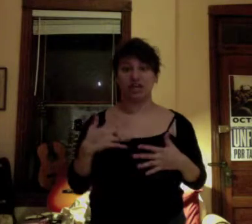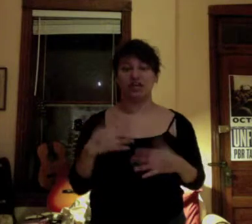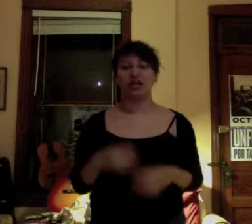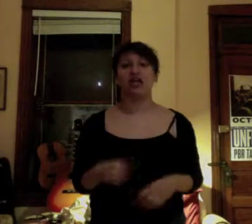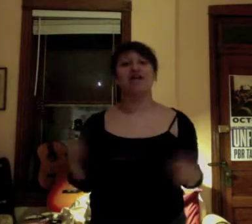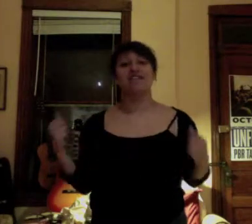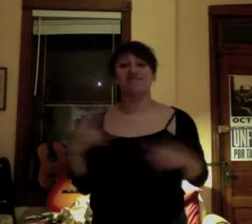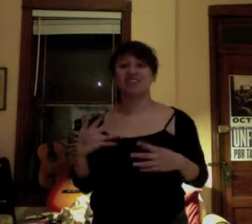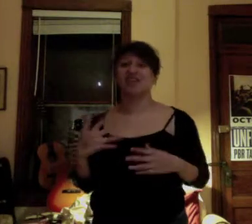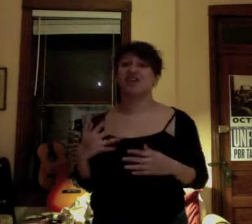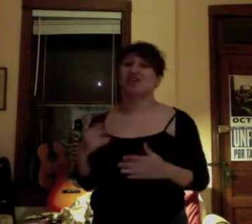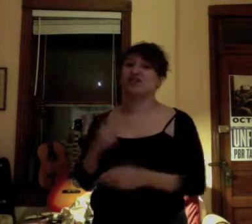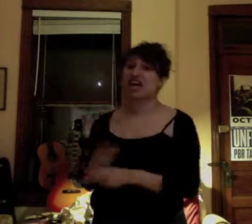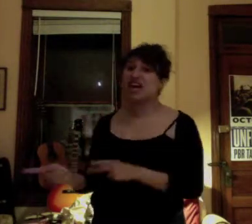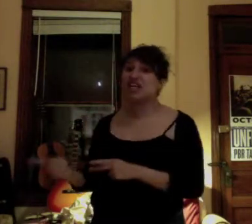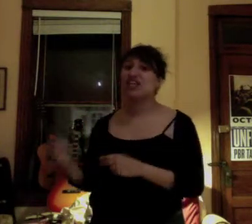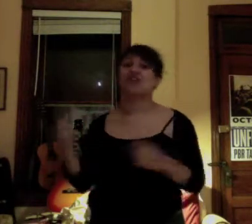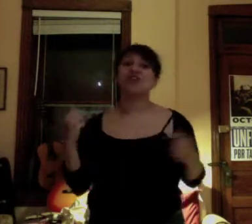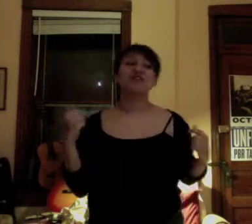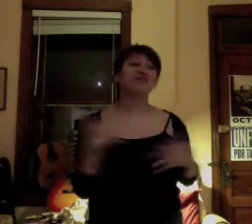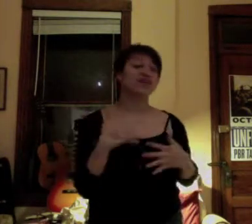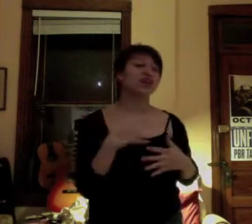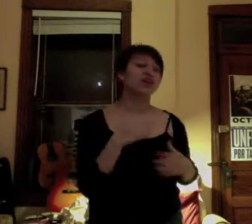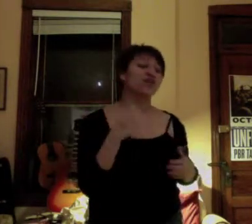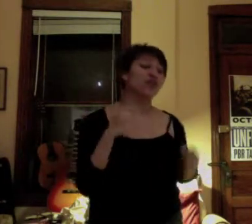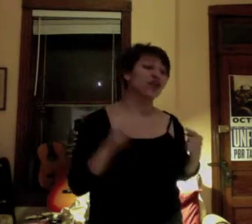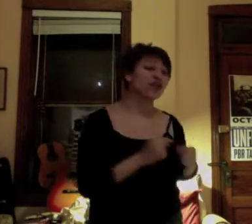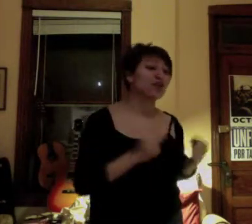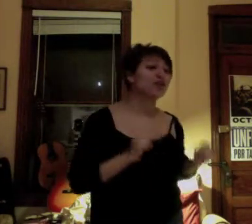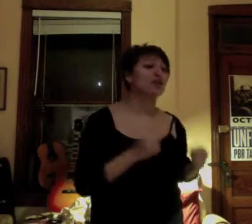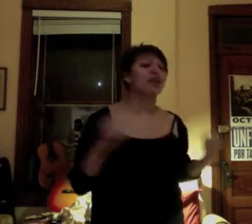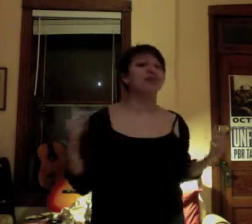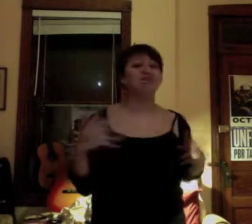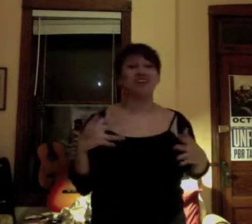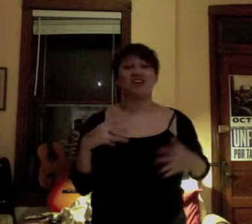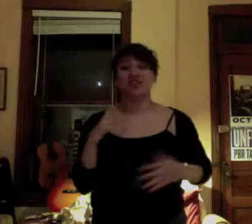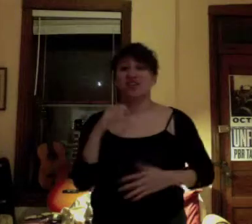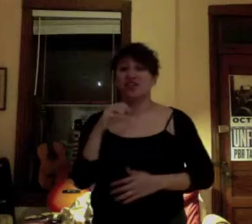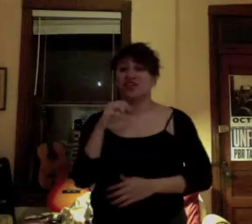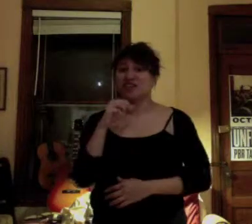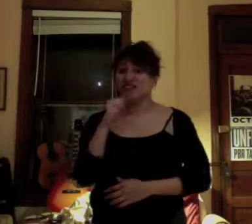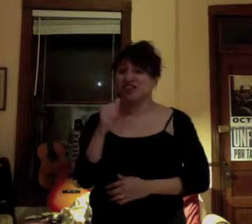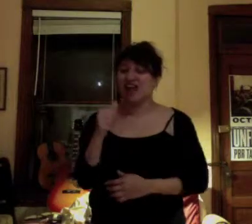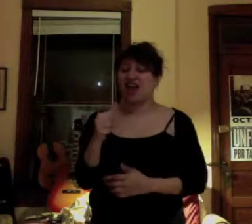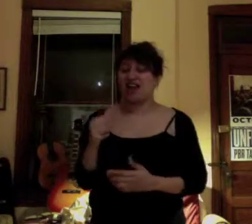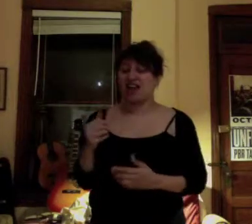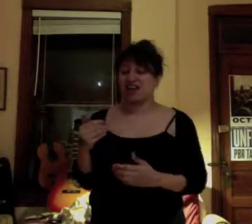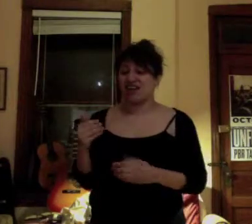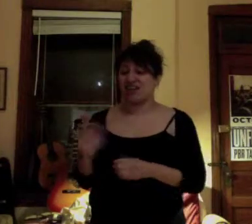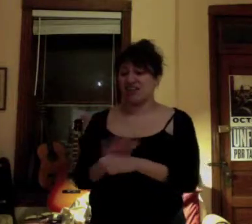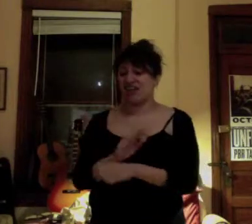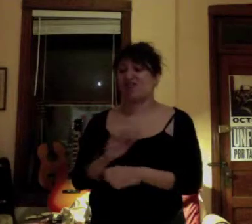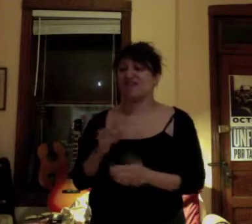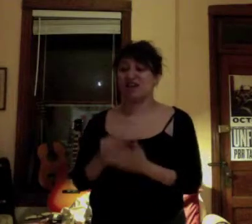being humiliated, fear of not having enough money, fear of being alone. I'm sure you could add to the